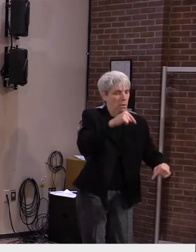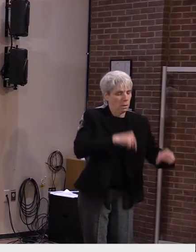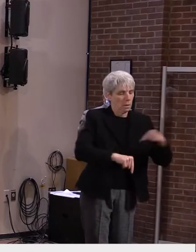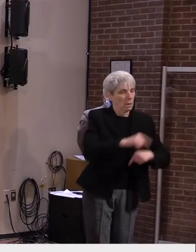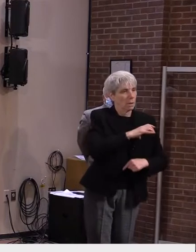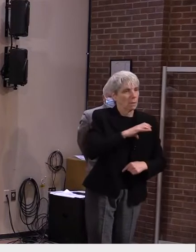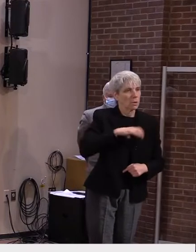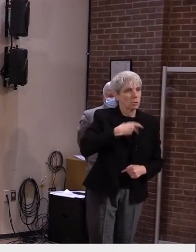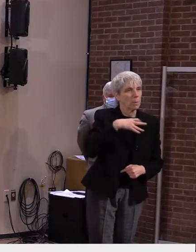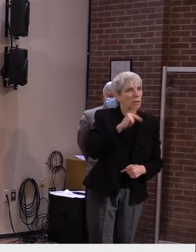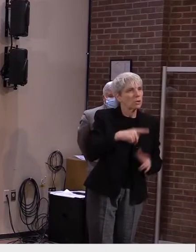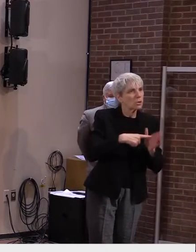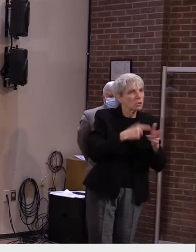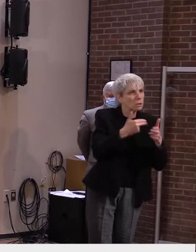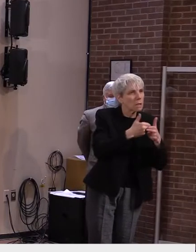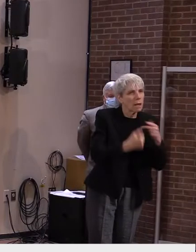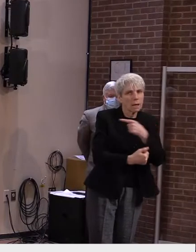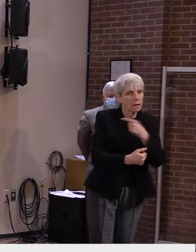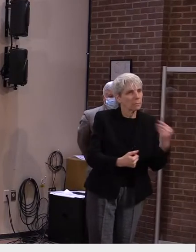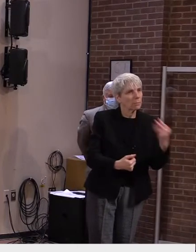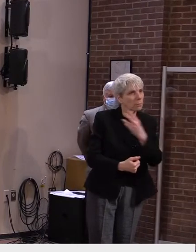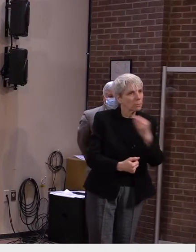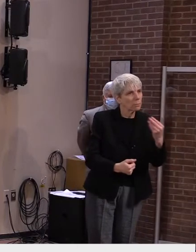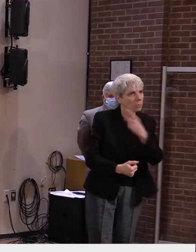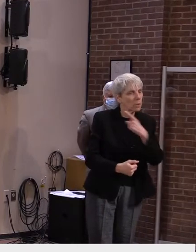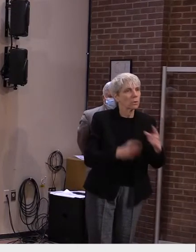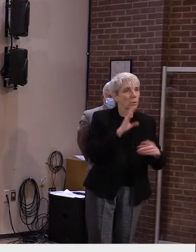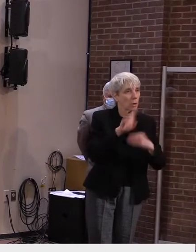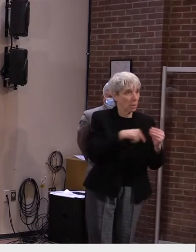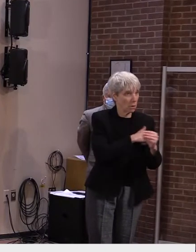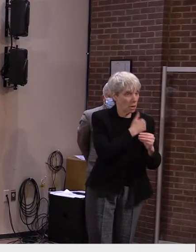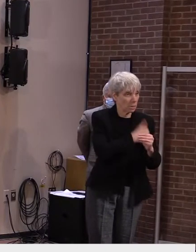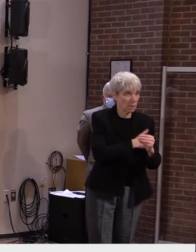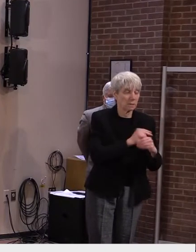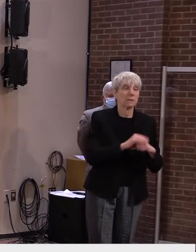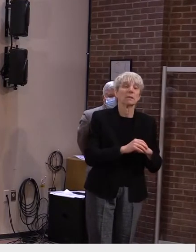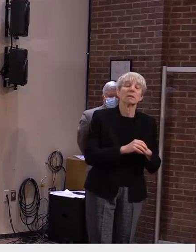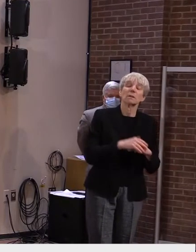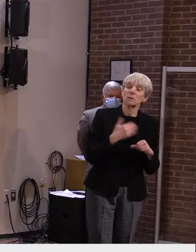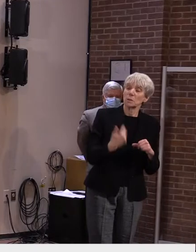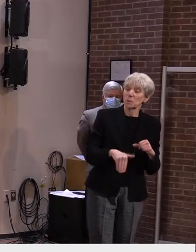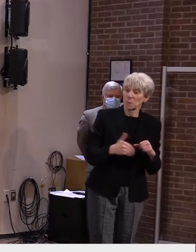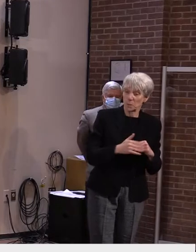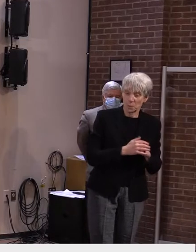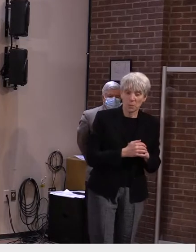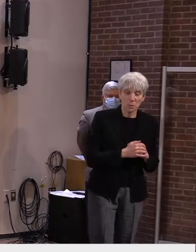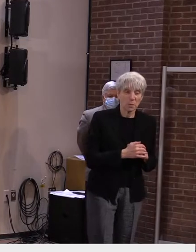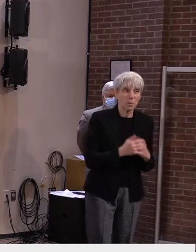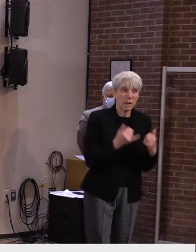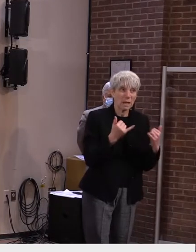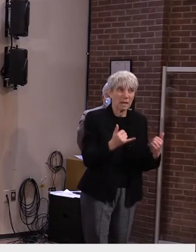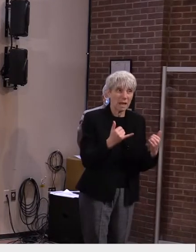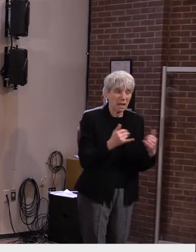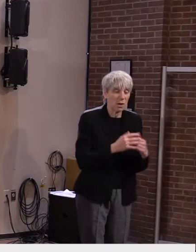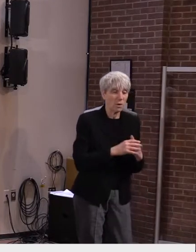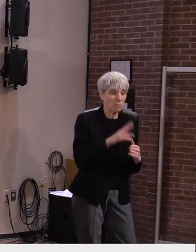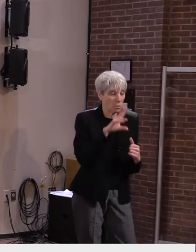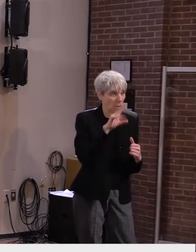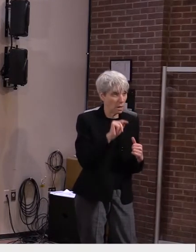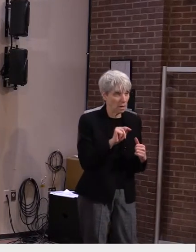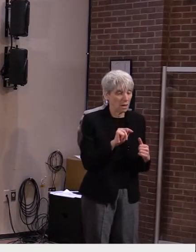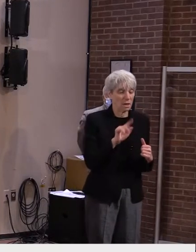data regarding the hospitals, because slightly less than half of the hospital stays right now in